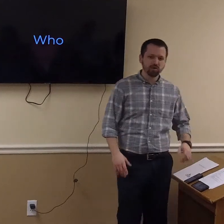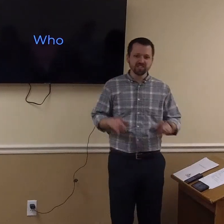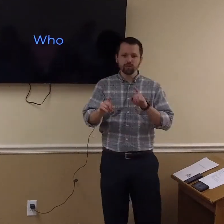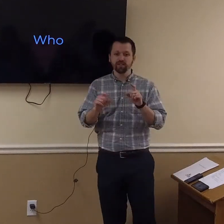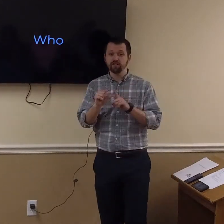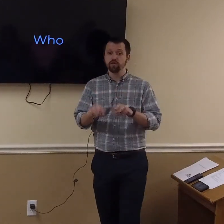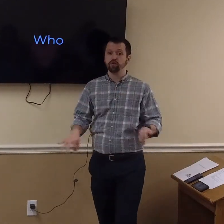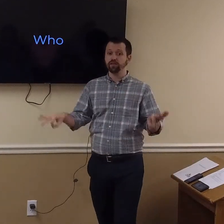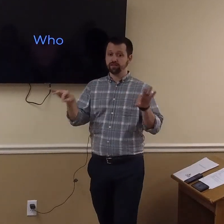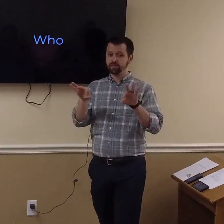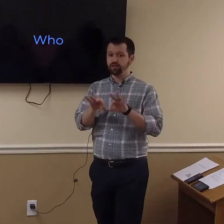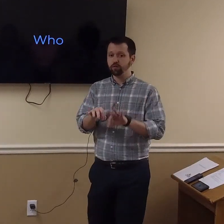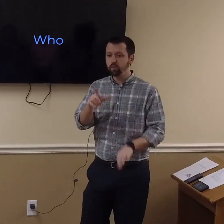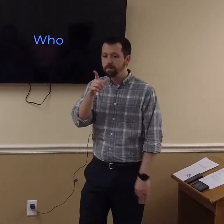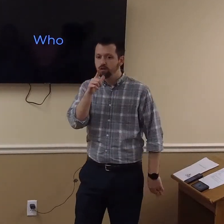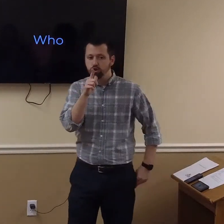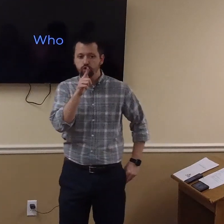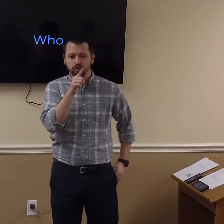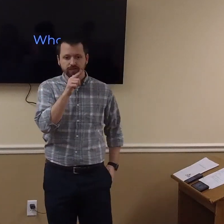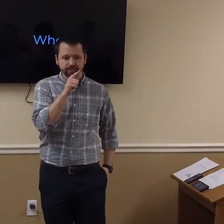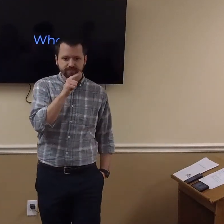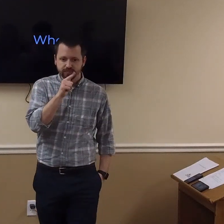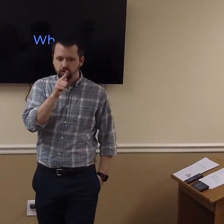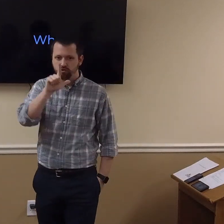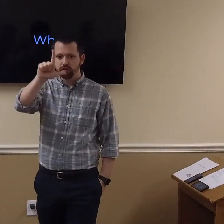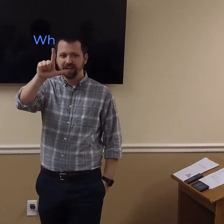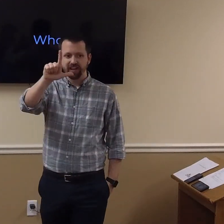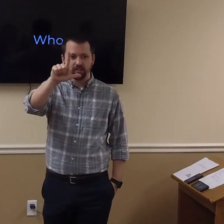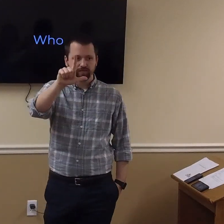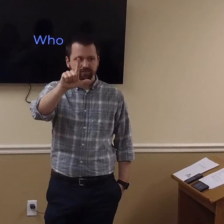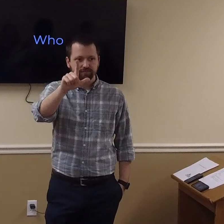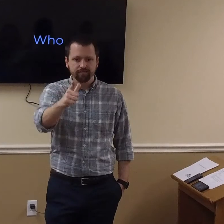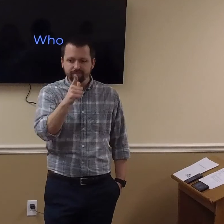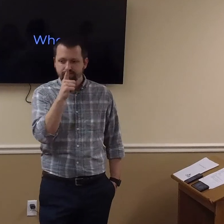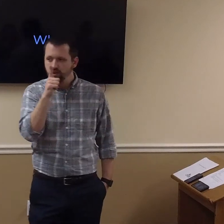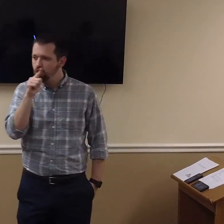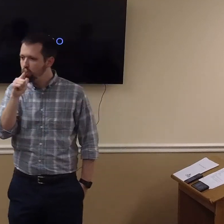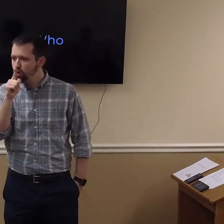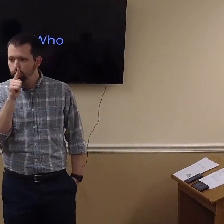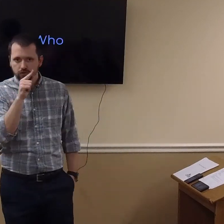Question words, these are important. Who? Who? So you're going to make it L? Who?